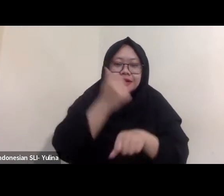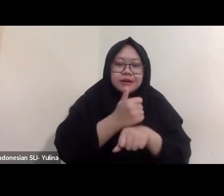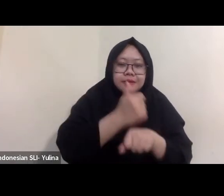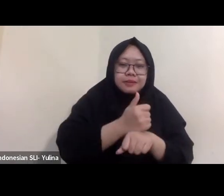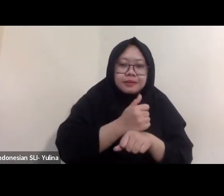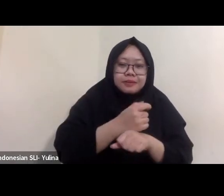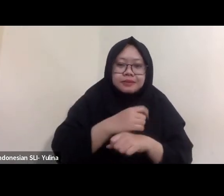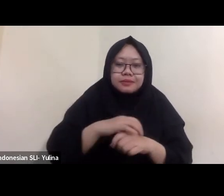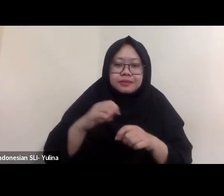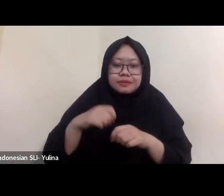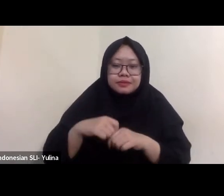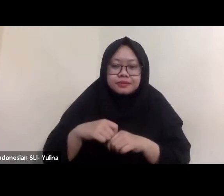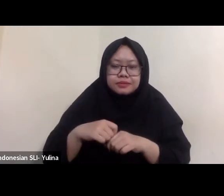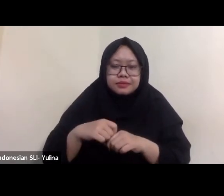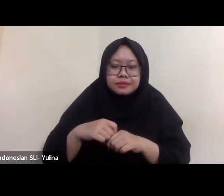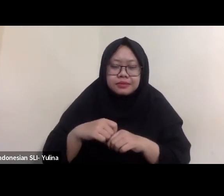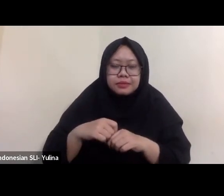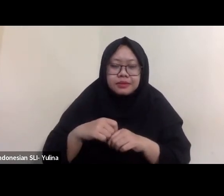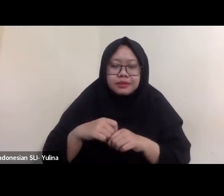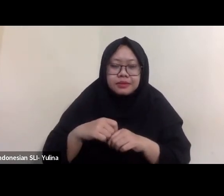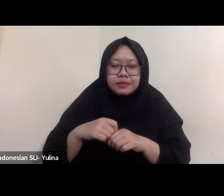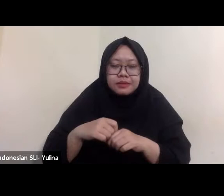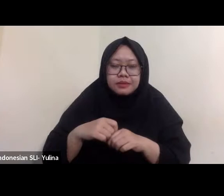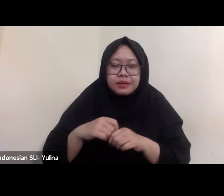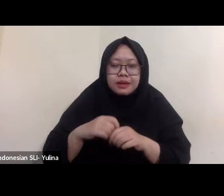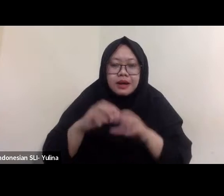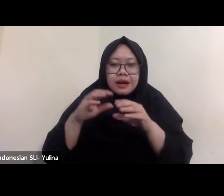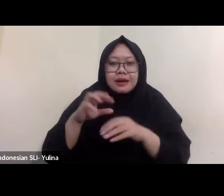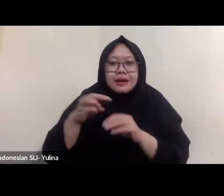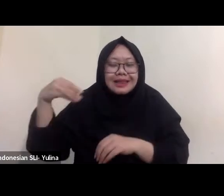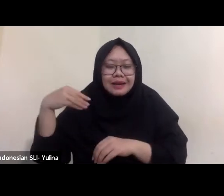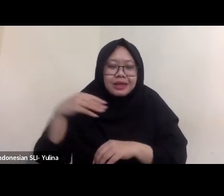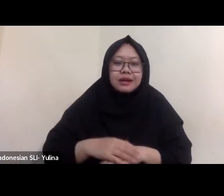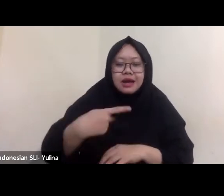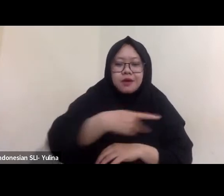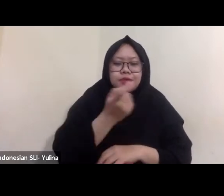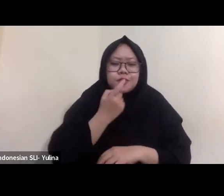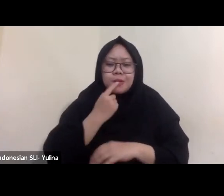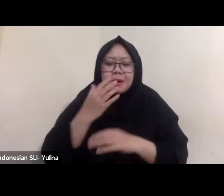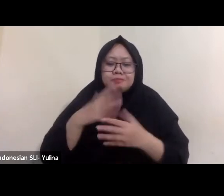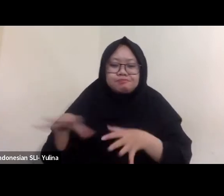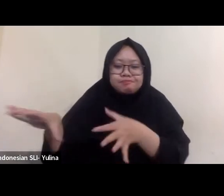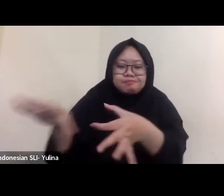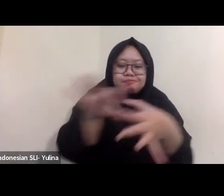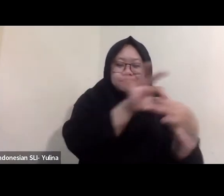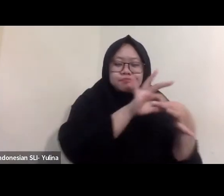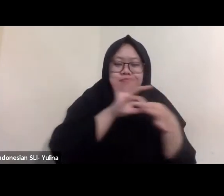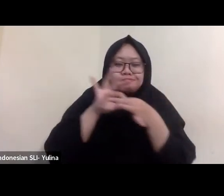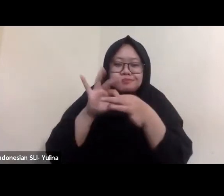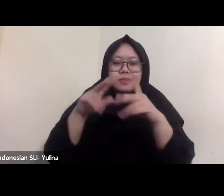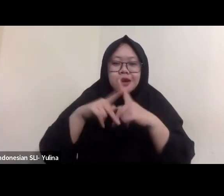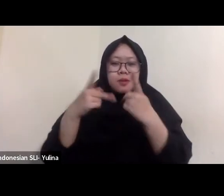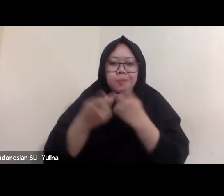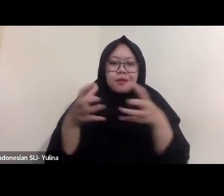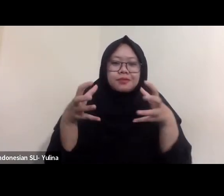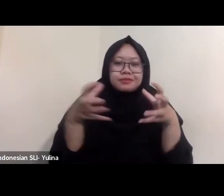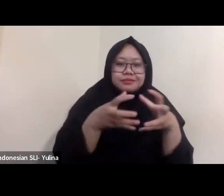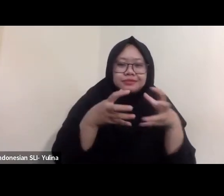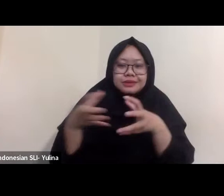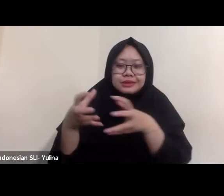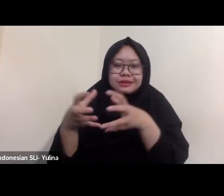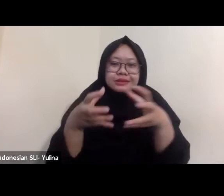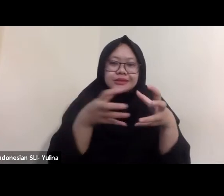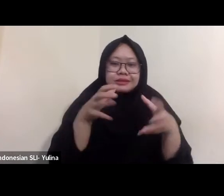with U20 and Women 20 engagement group, as well as UN bodies such as UNICEF, UN Women, and